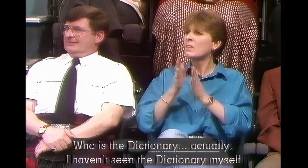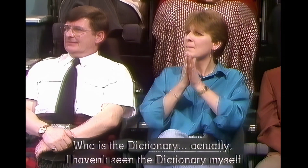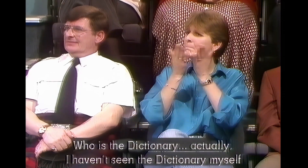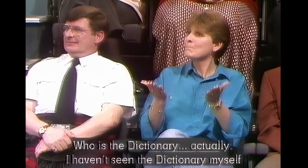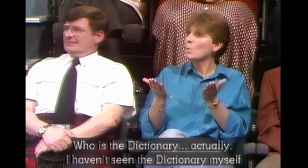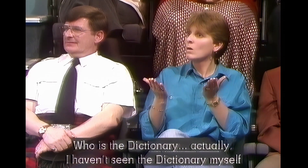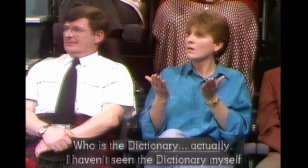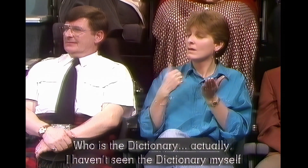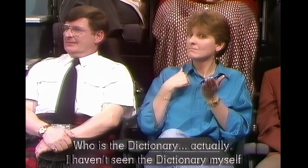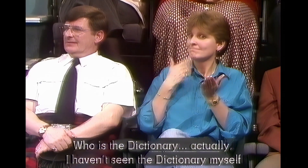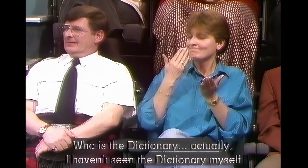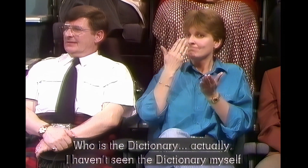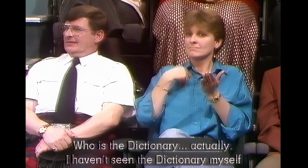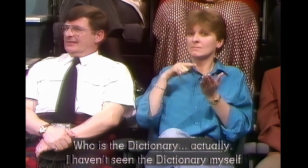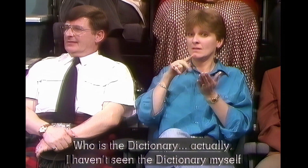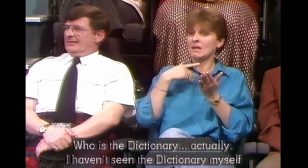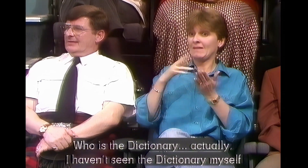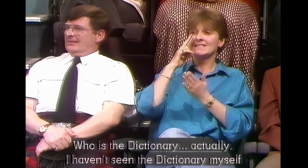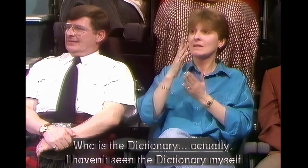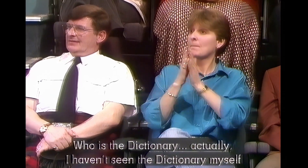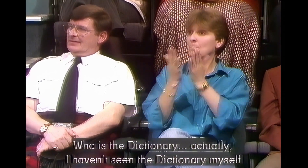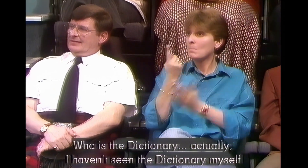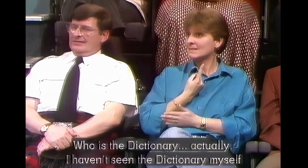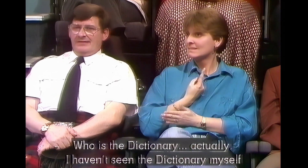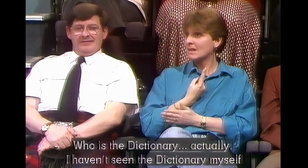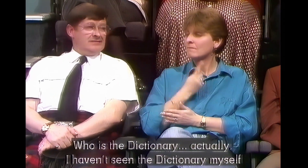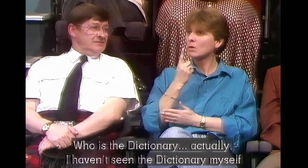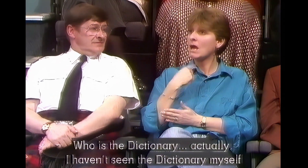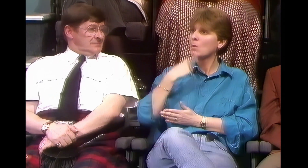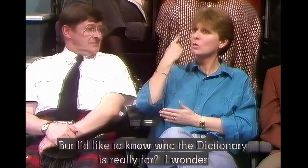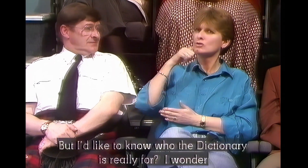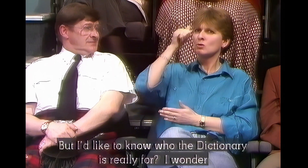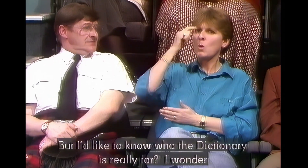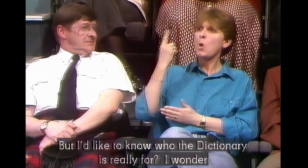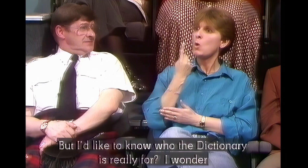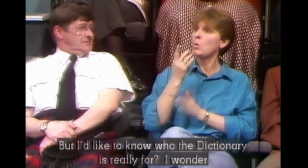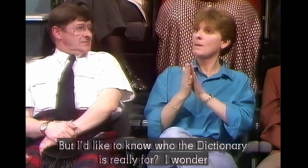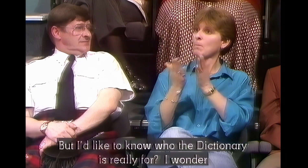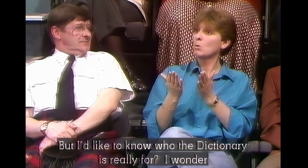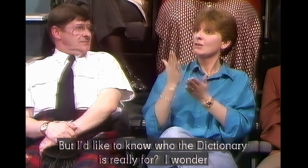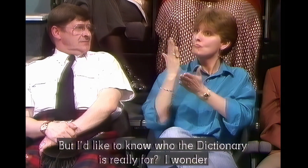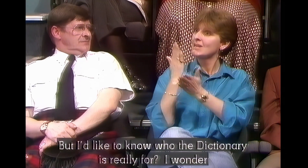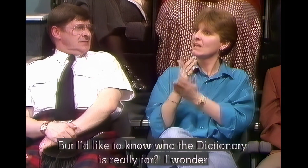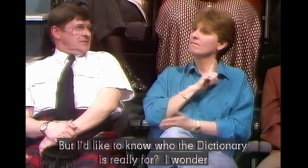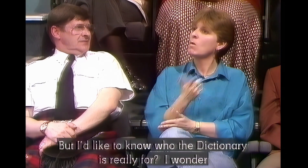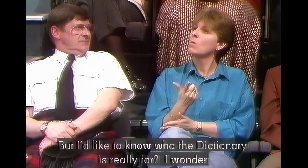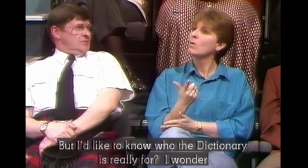Who is the dictionary? Well, actually I haven't seen the dictionary myself, but I'd like to know who the dictionary is really